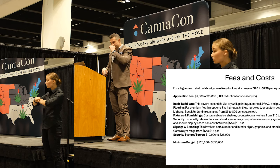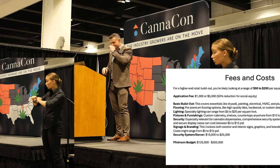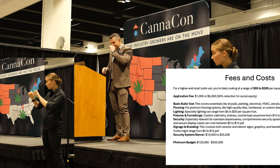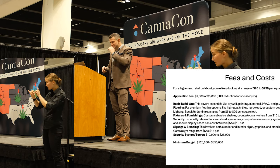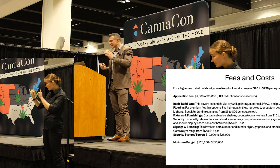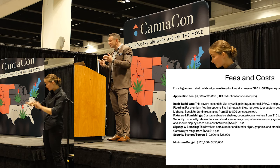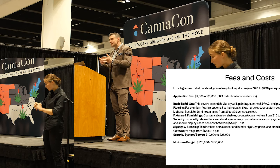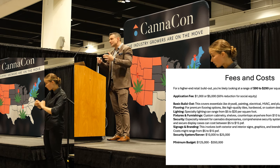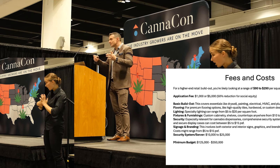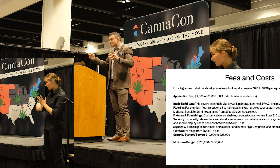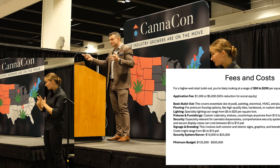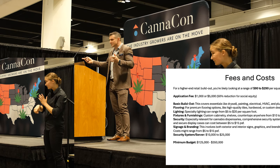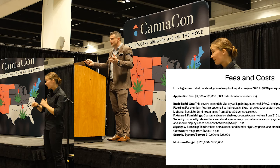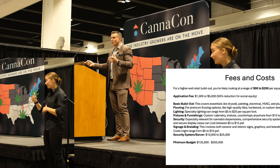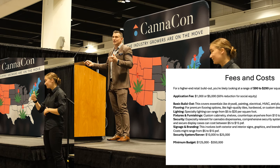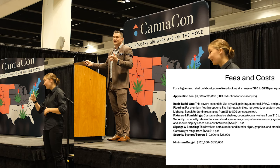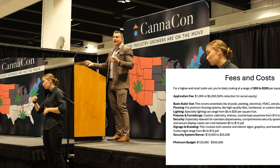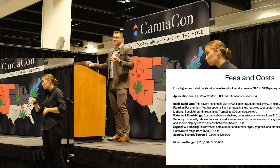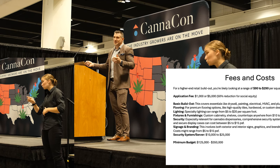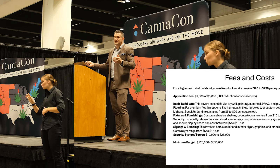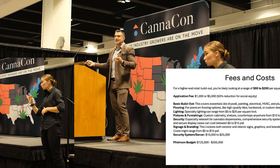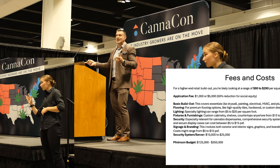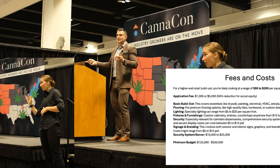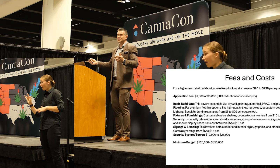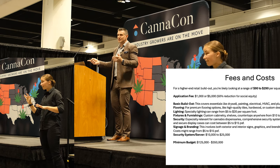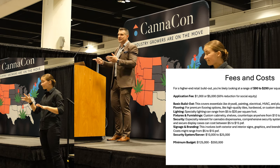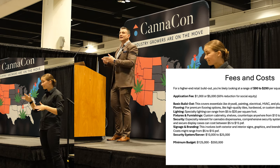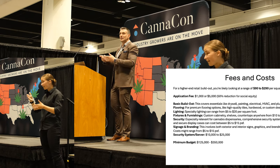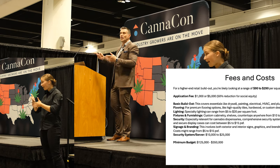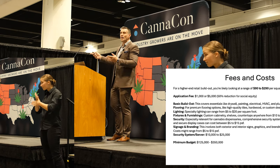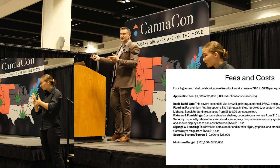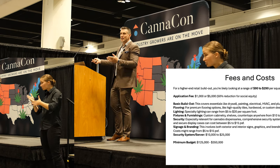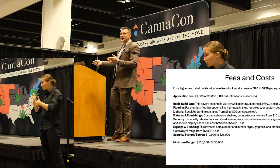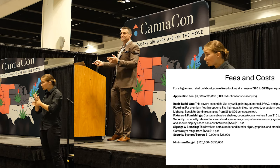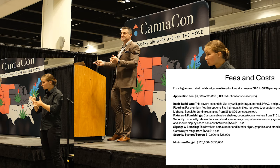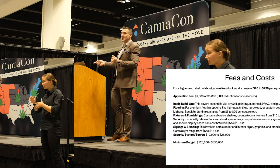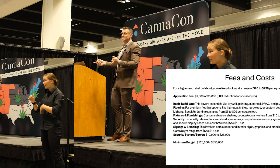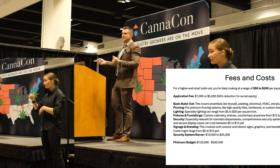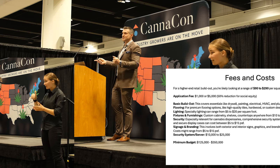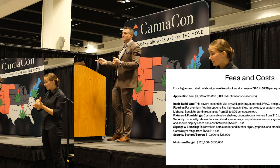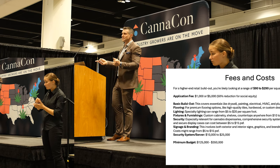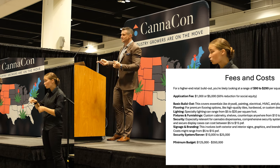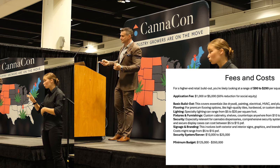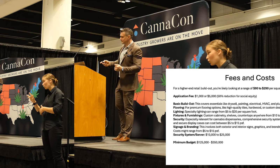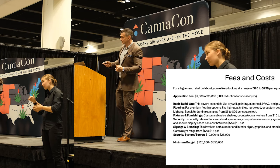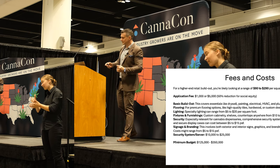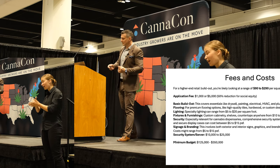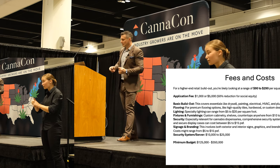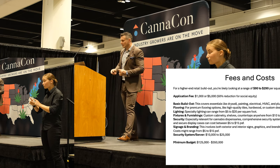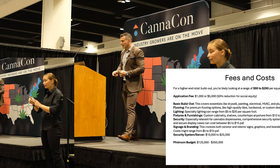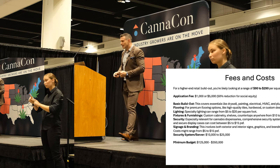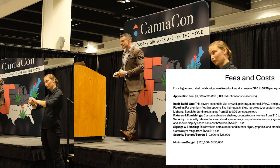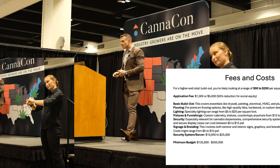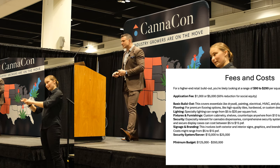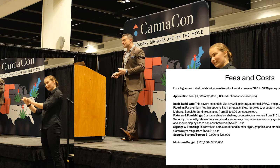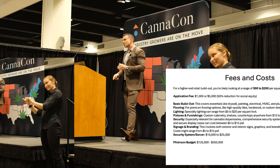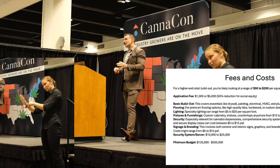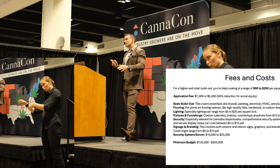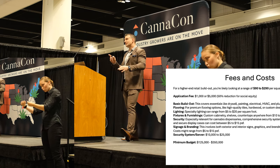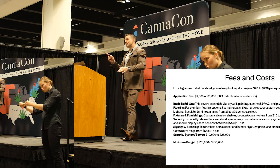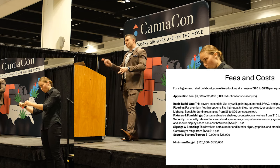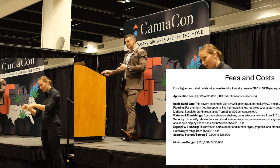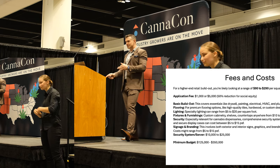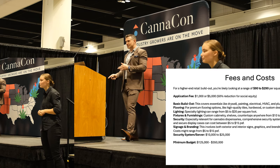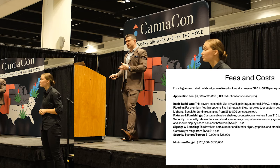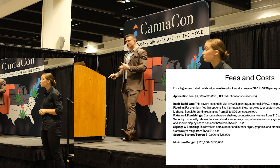costs, $10 to $25 is kind of the average, but it can go up depending on the size of the store. In terms of